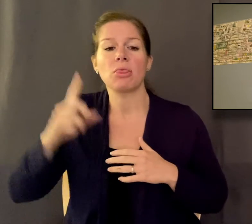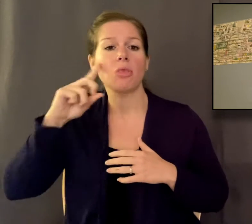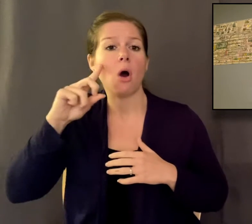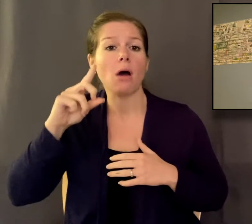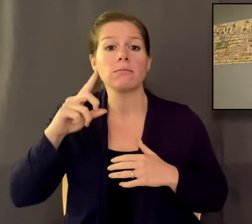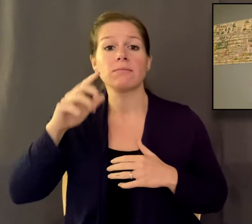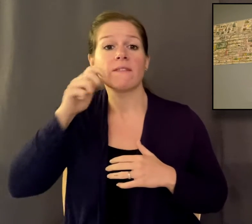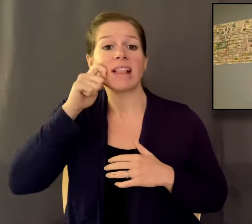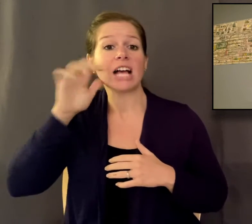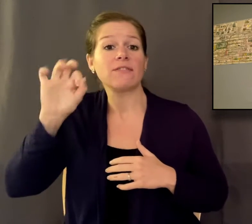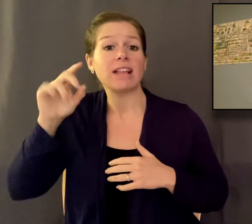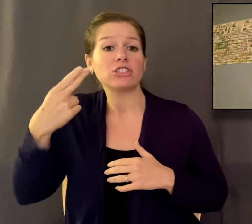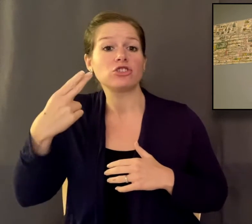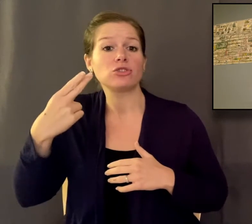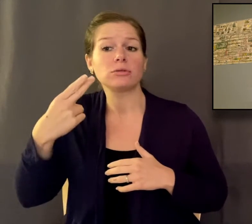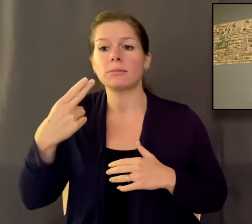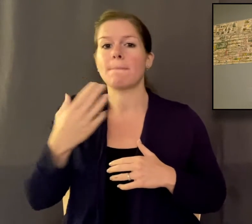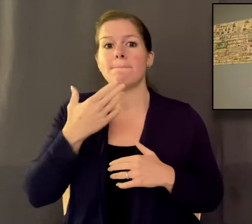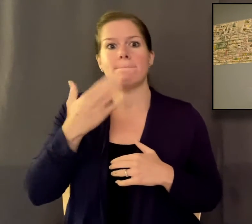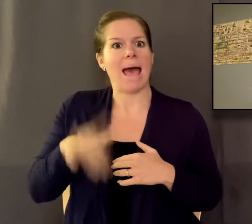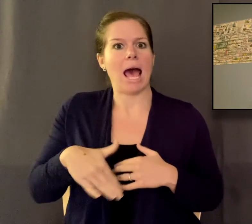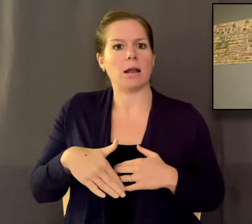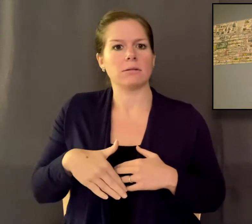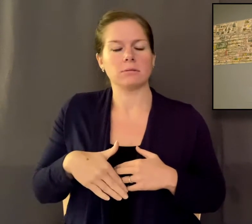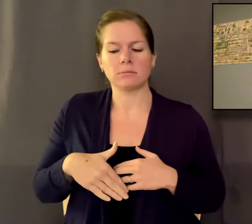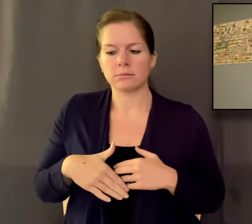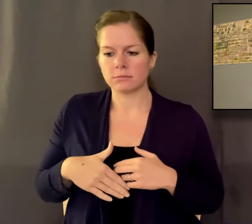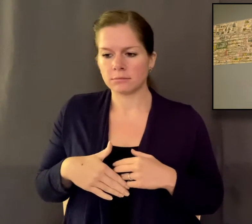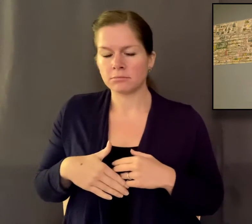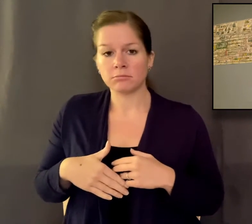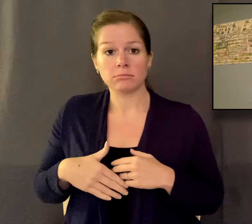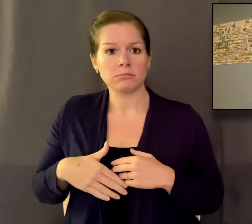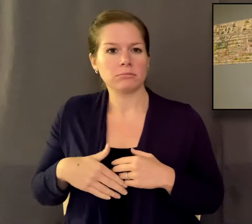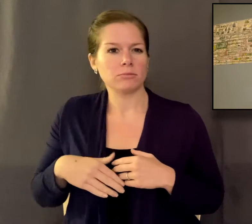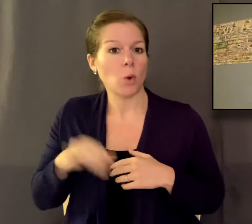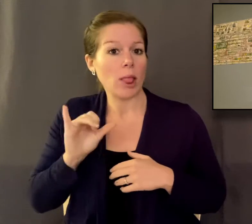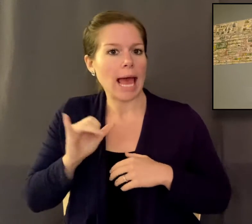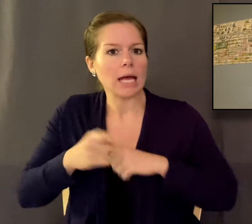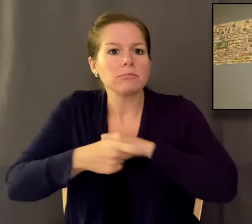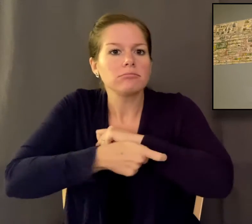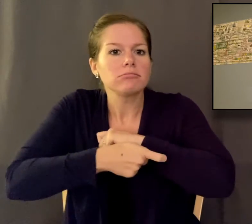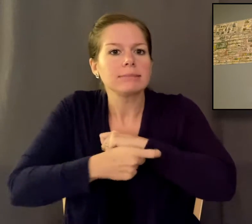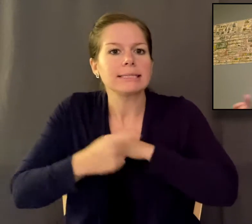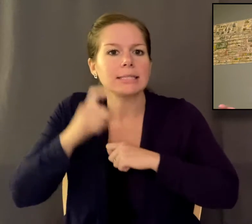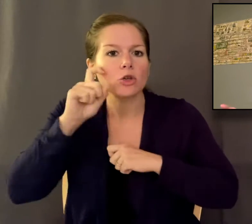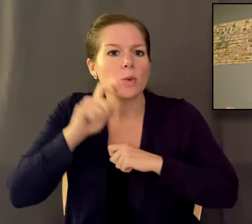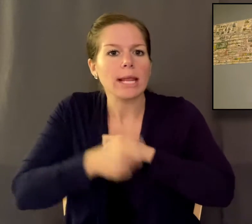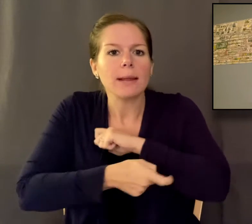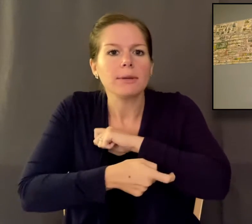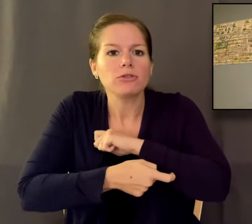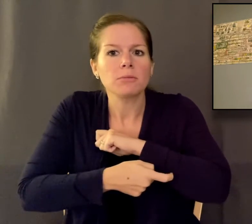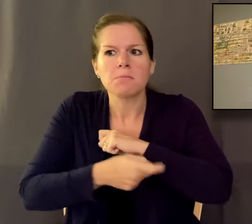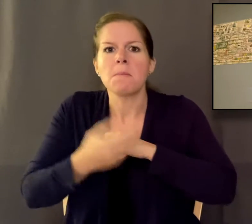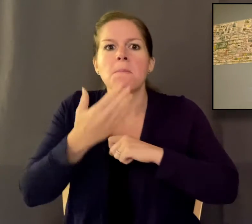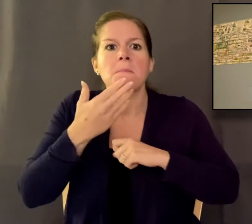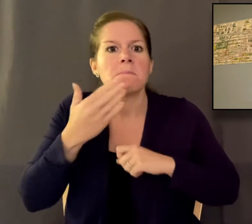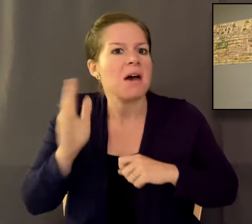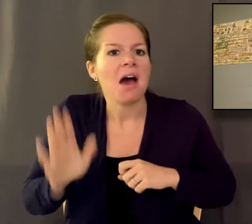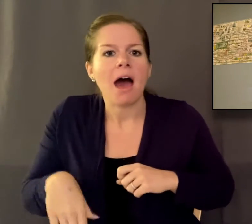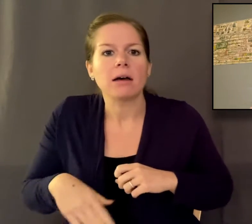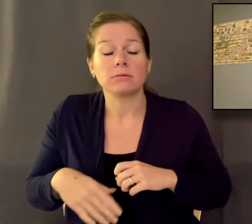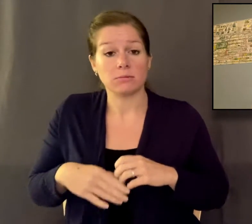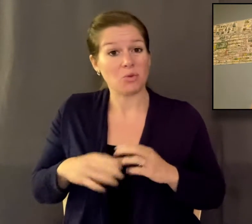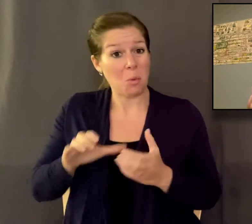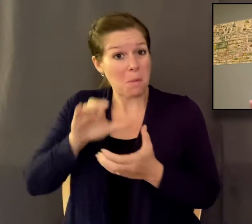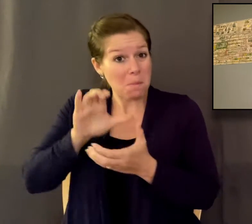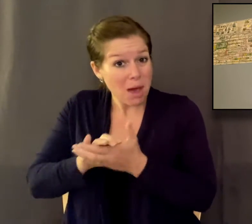and any desire of the flesh was bad and only the spiritual was good. So even married people were denying each other sexual rights. So Paul gets into this